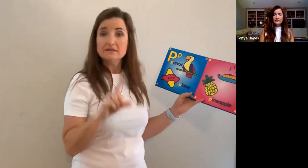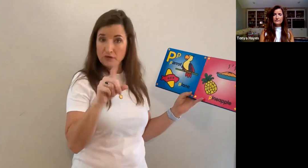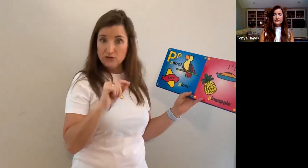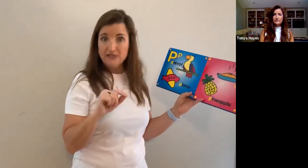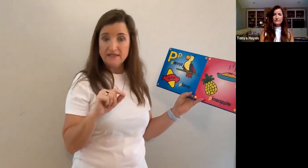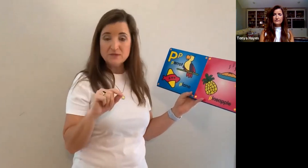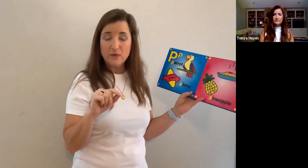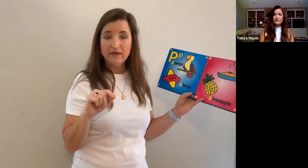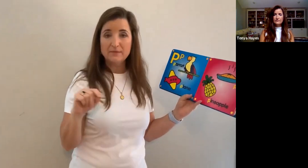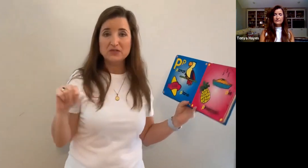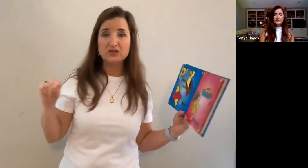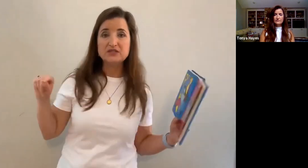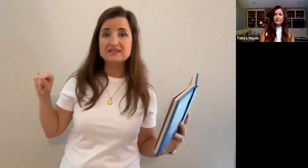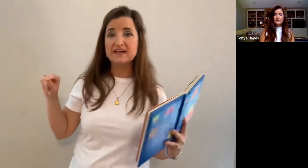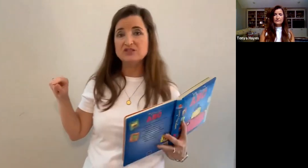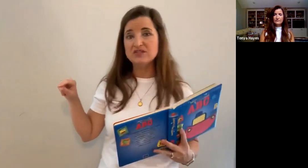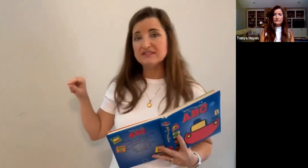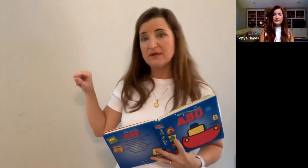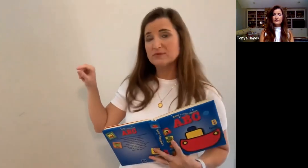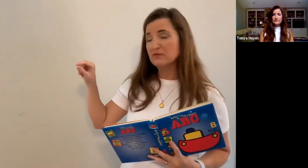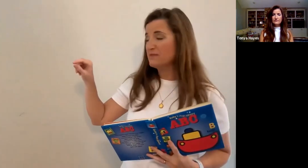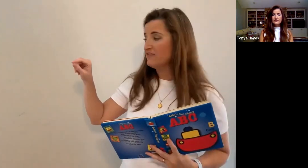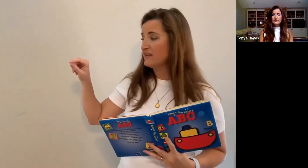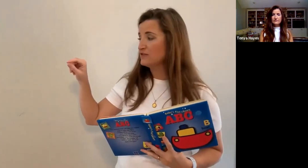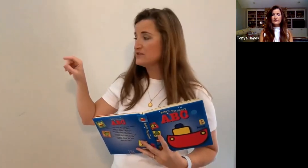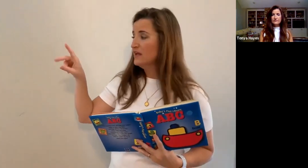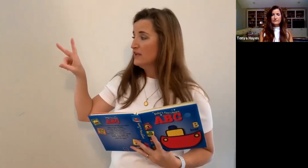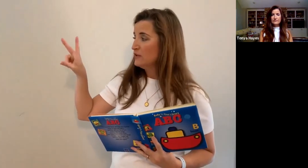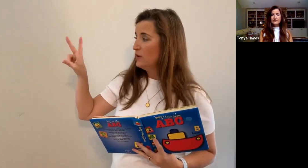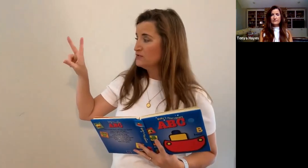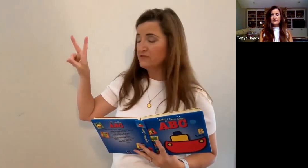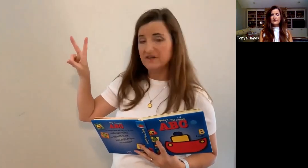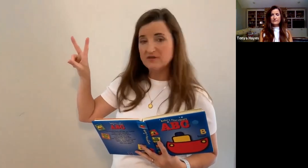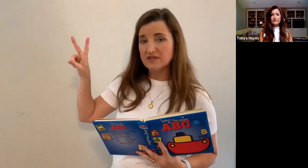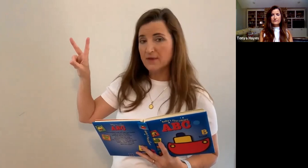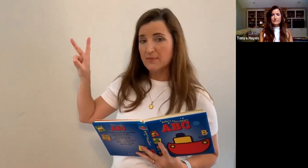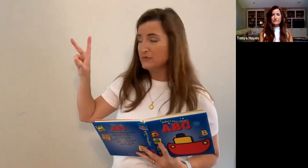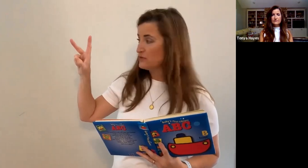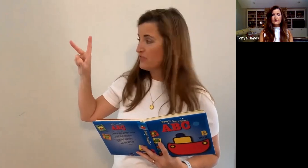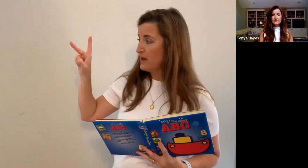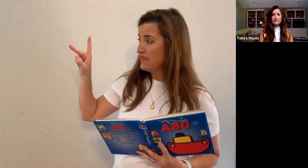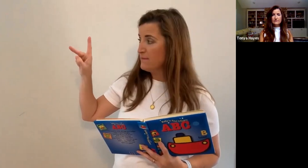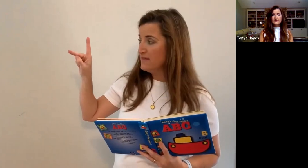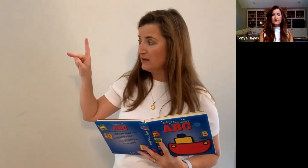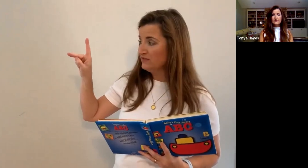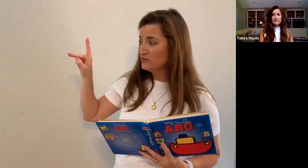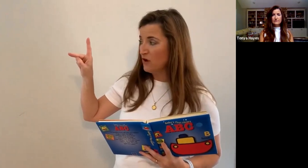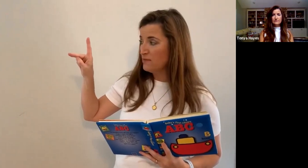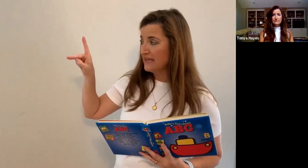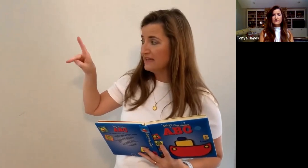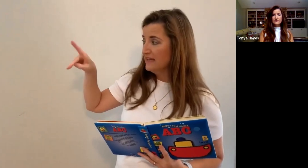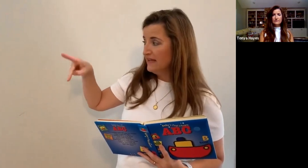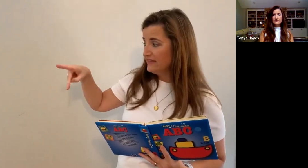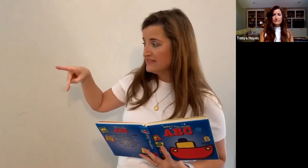P, a little tricky as well. I'm going to turn to the side just so you can see what I'm doing with my fingers. You hold 2 fingers up, put your thumb in the middle of your